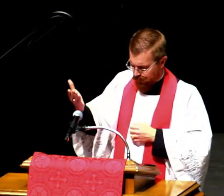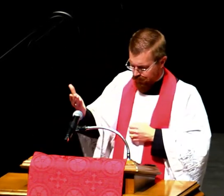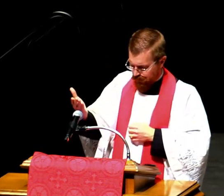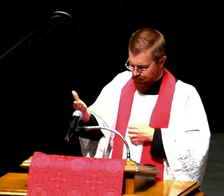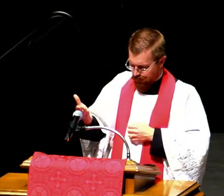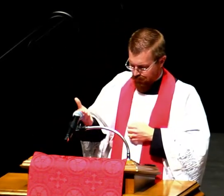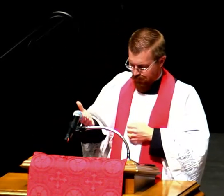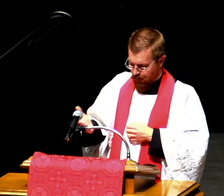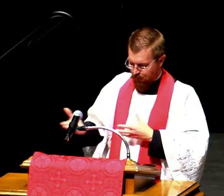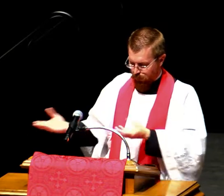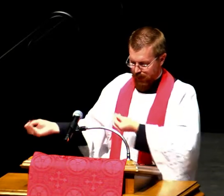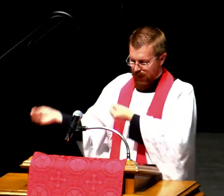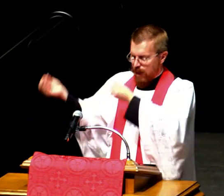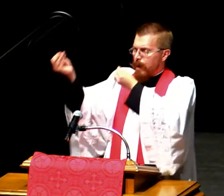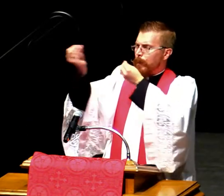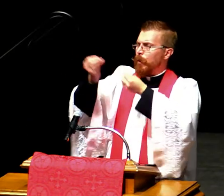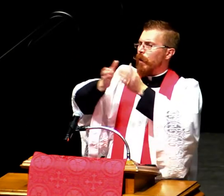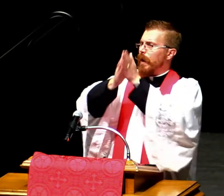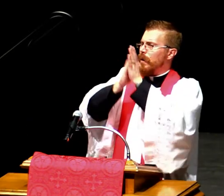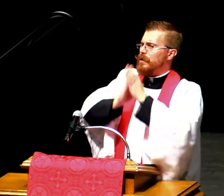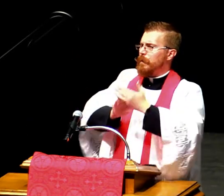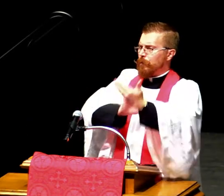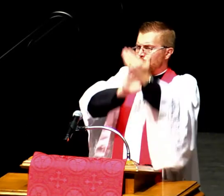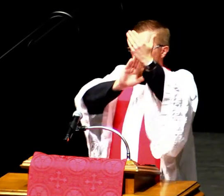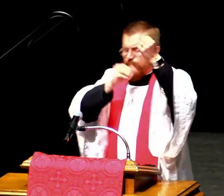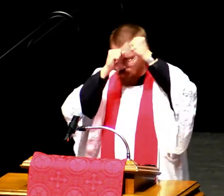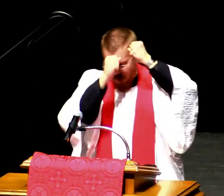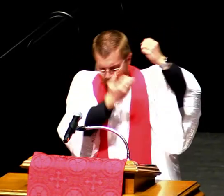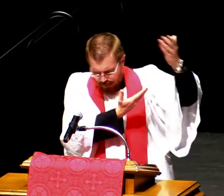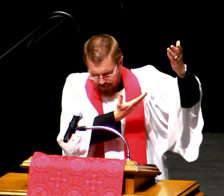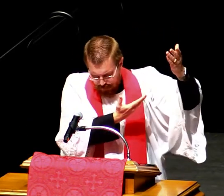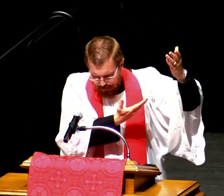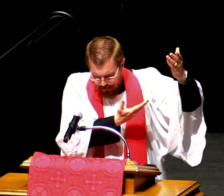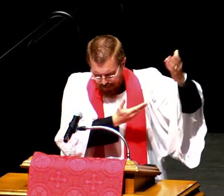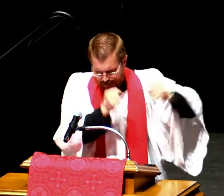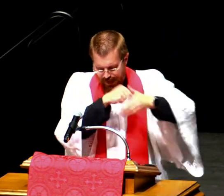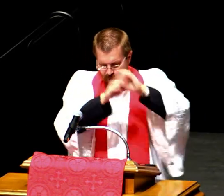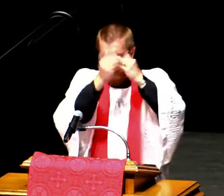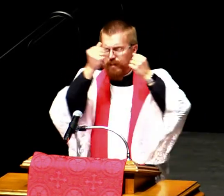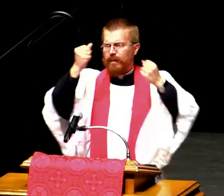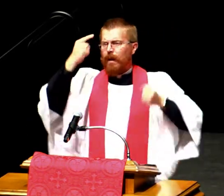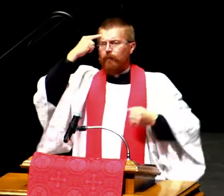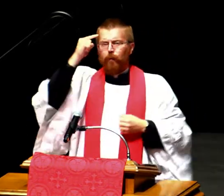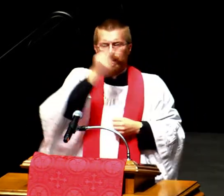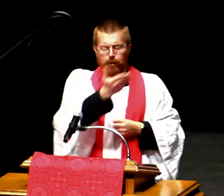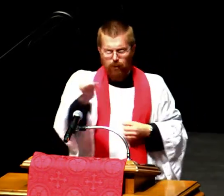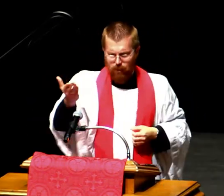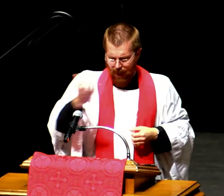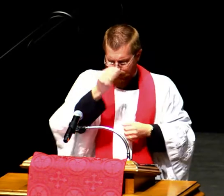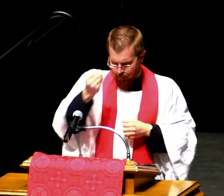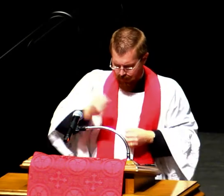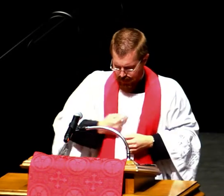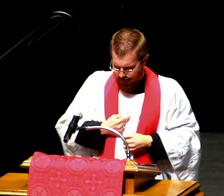bringing prayers before the Father in heaven for you and for me.